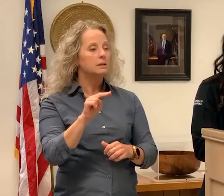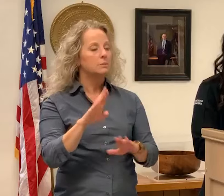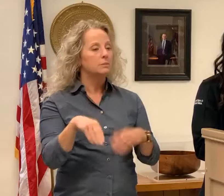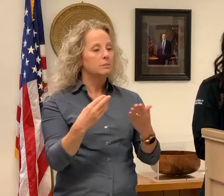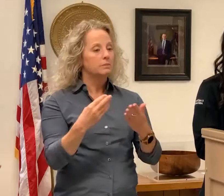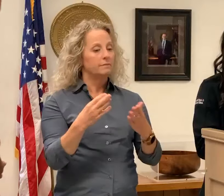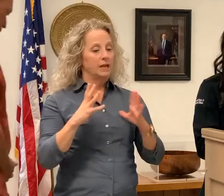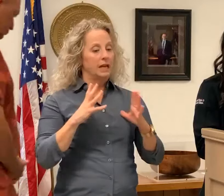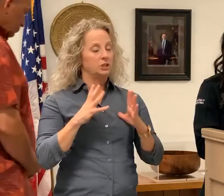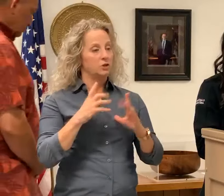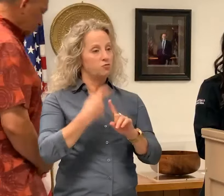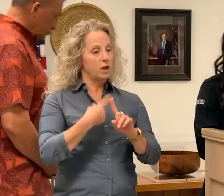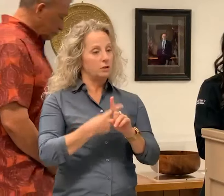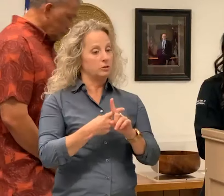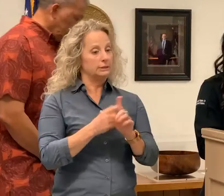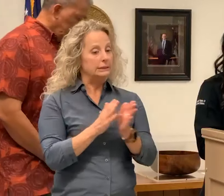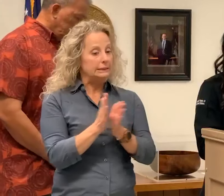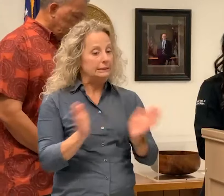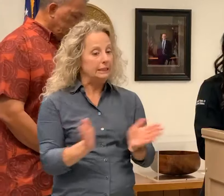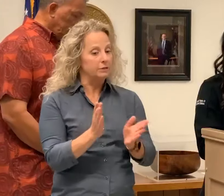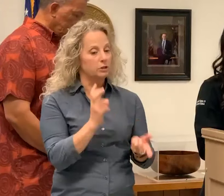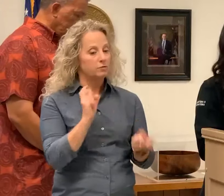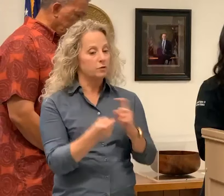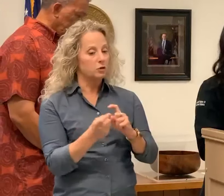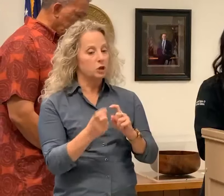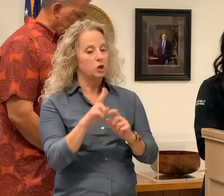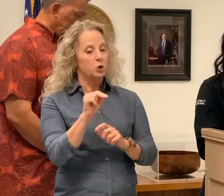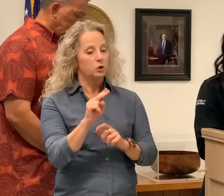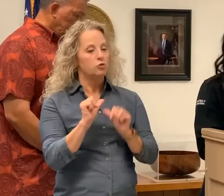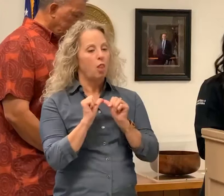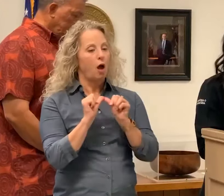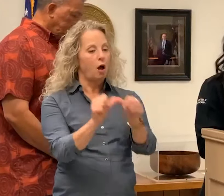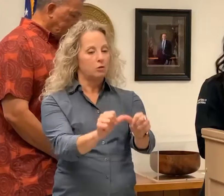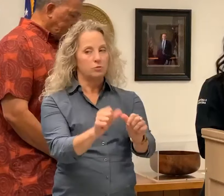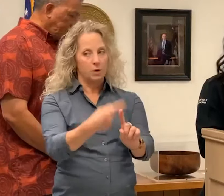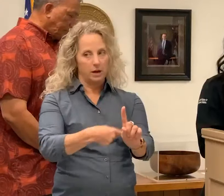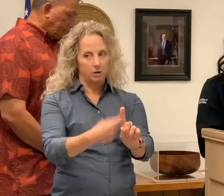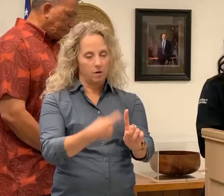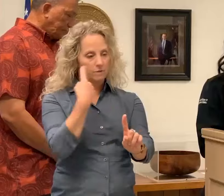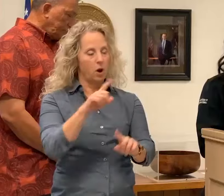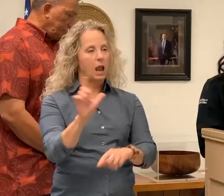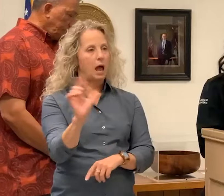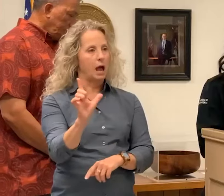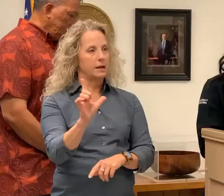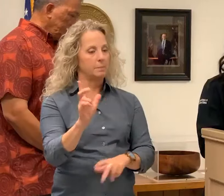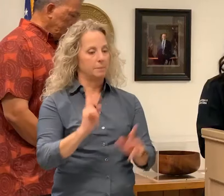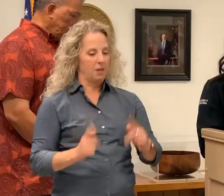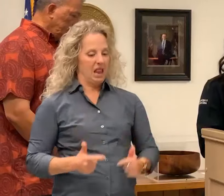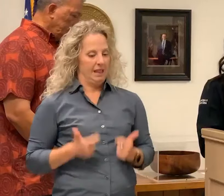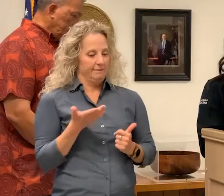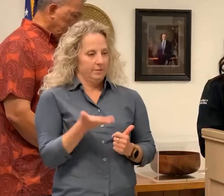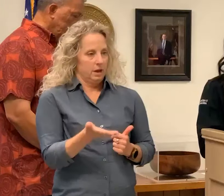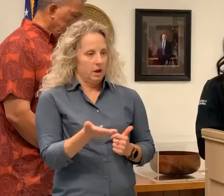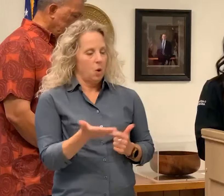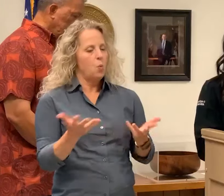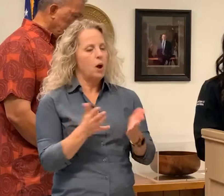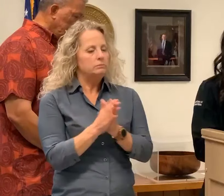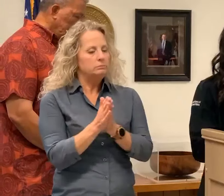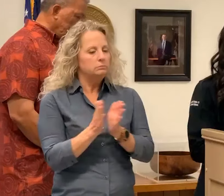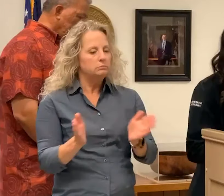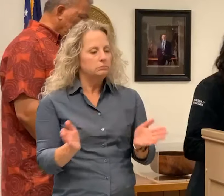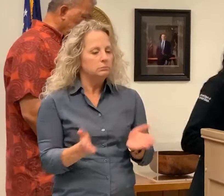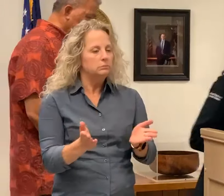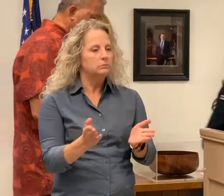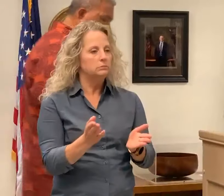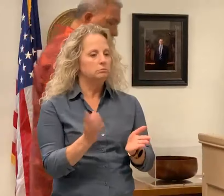of vacation rentals incentives to convert their units to long-term rentals for Lahaina residents? If so, what incentives do you